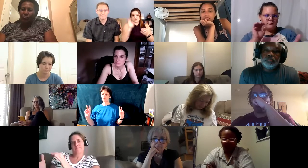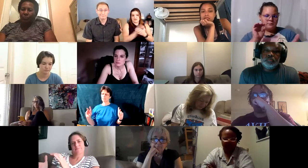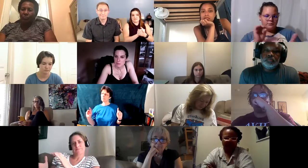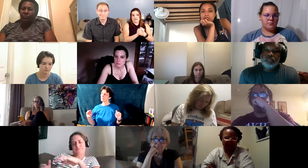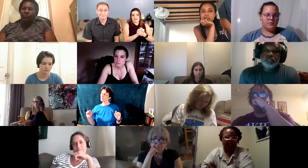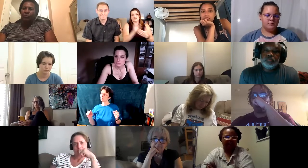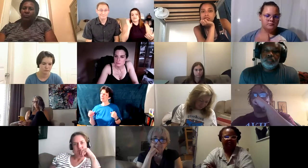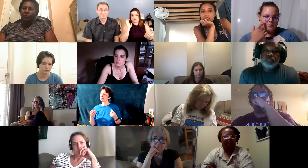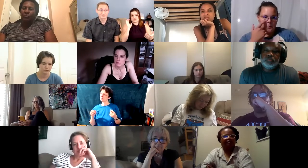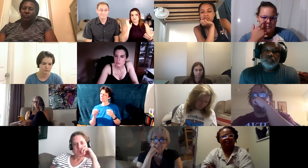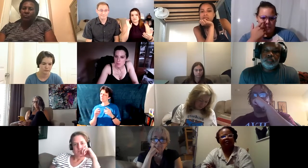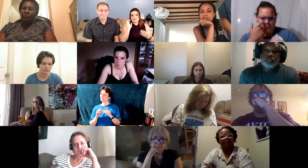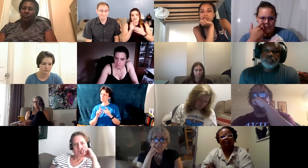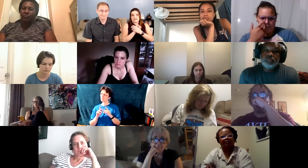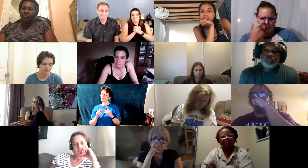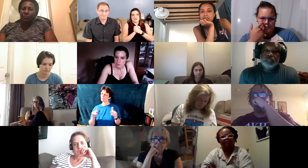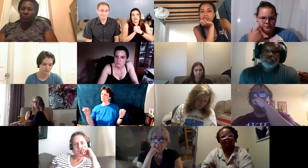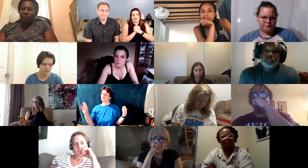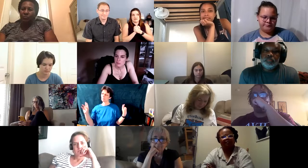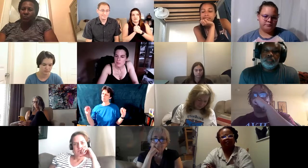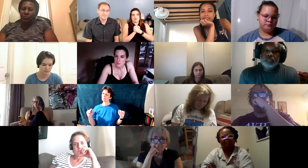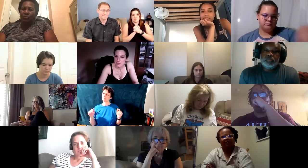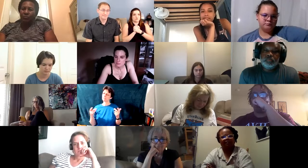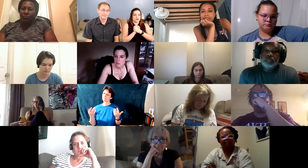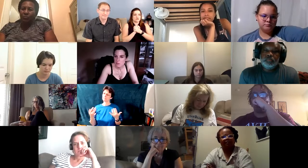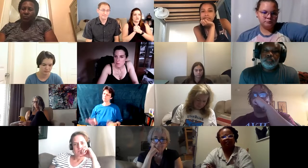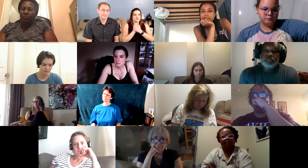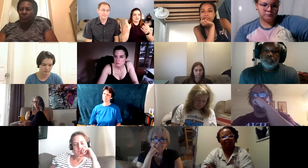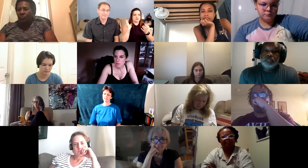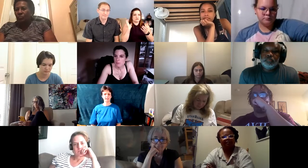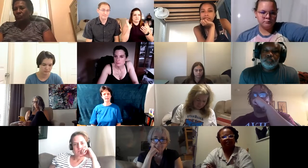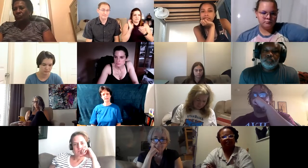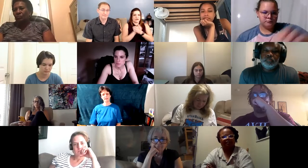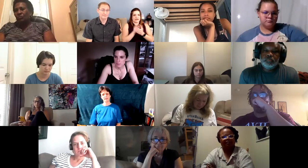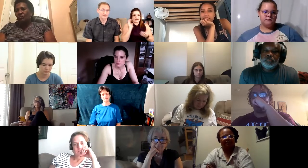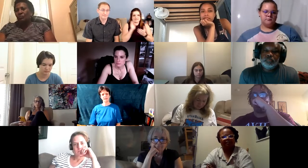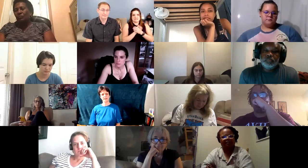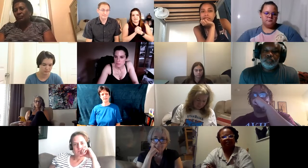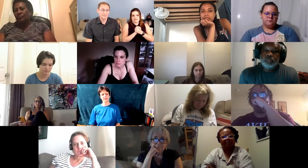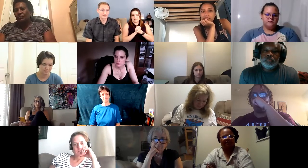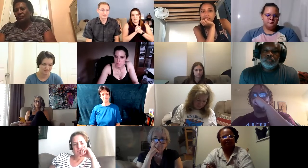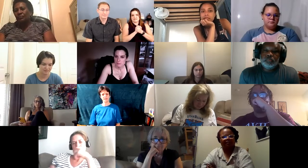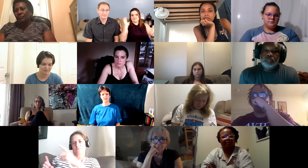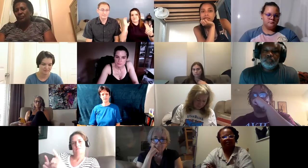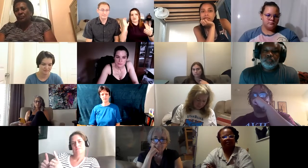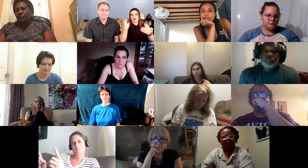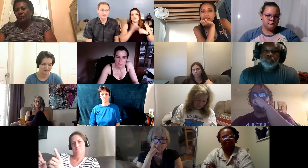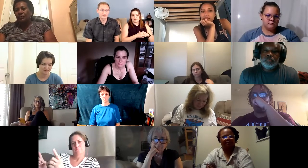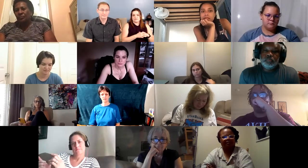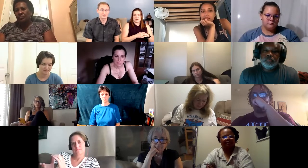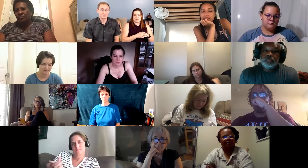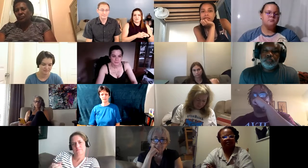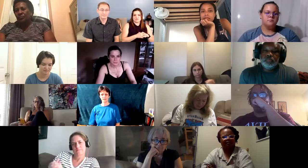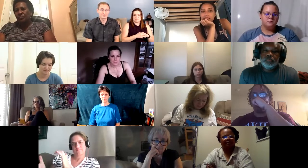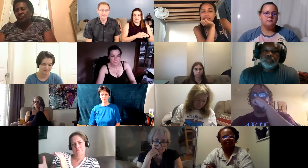seen where it's like divorce. That's newer, but I have seen that is a very